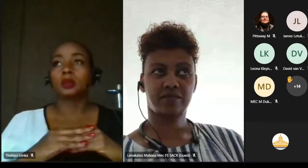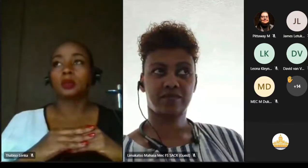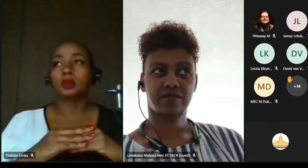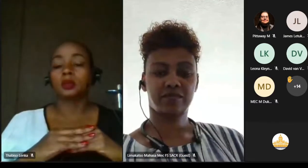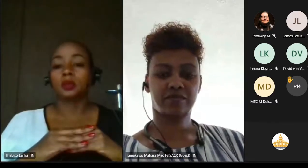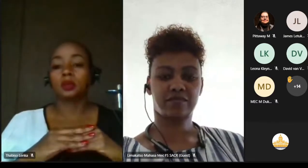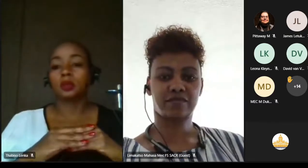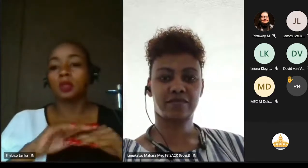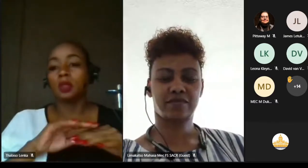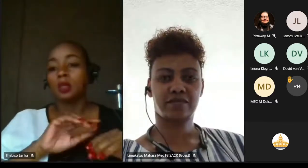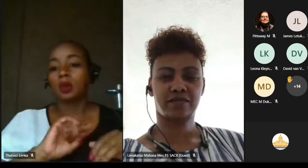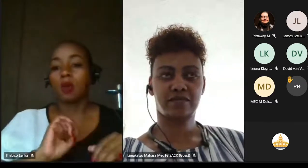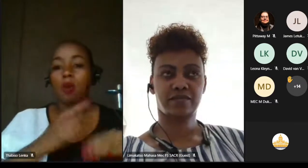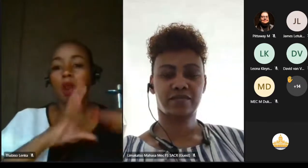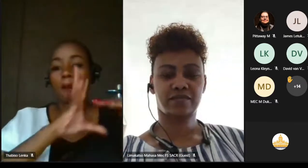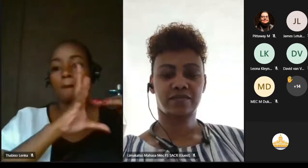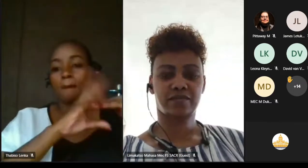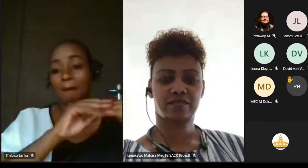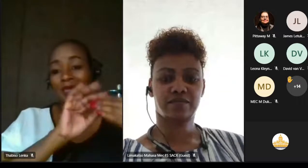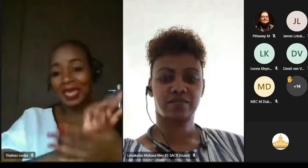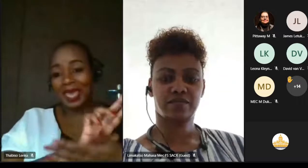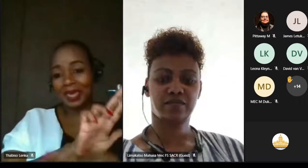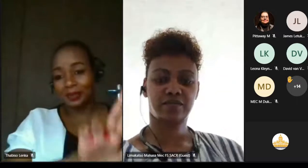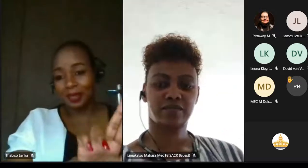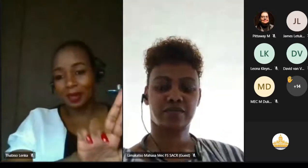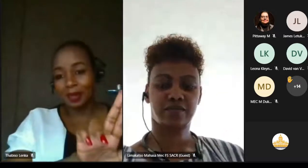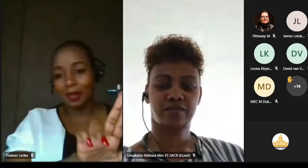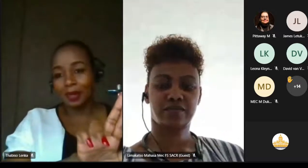out of 18 members in the House,